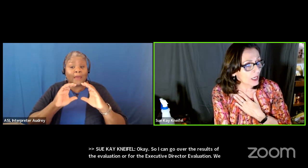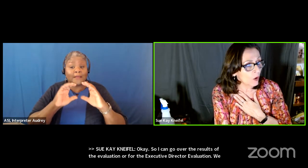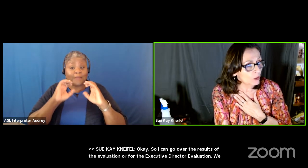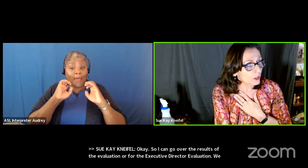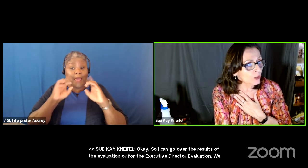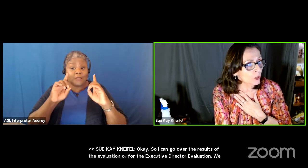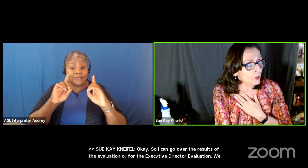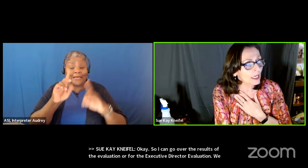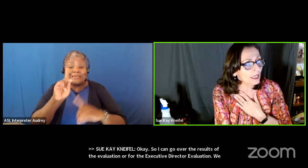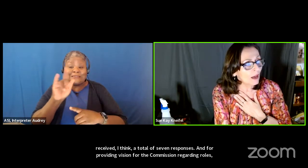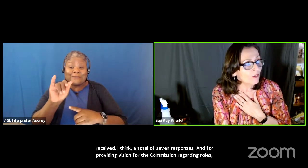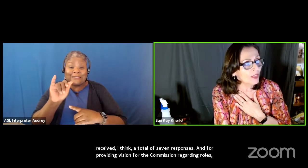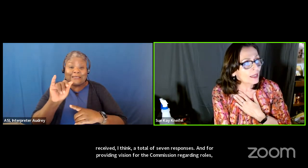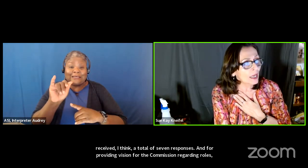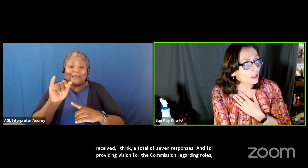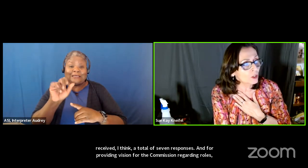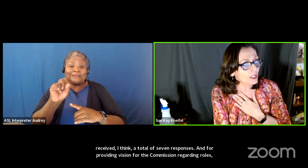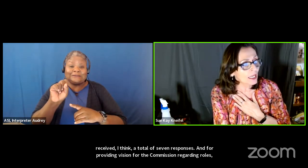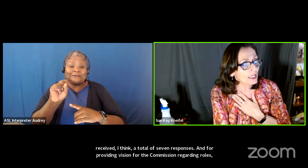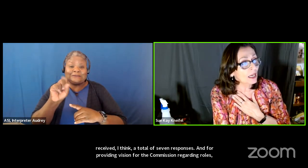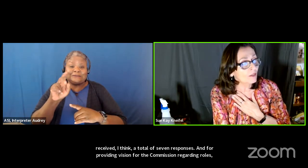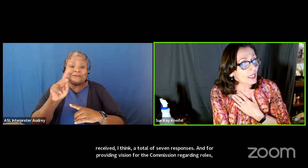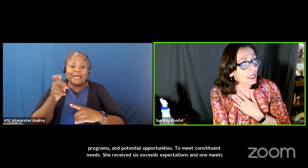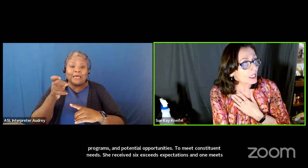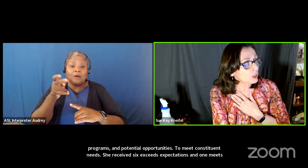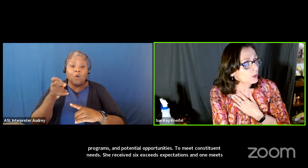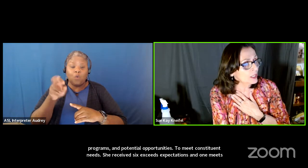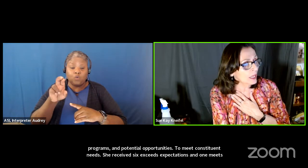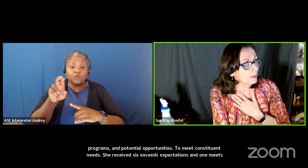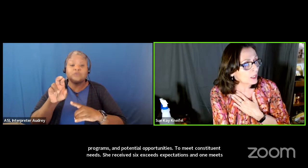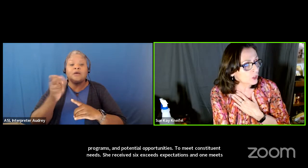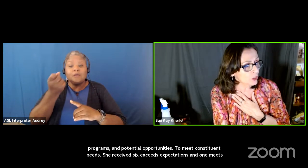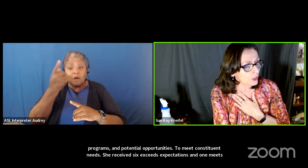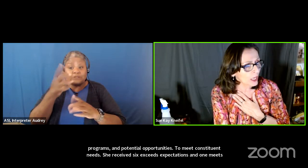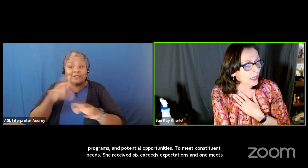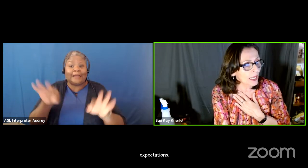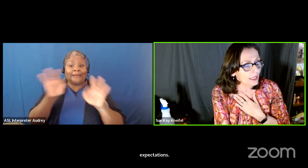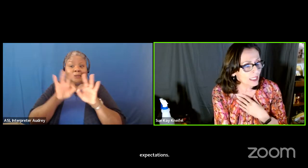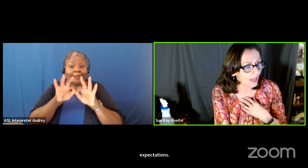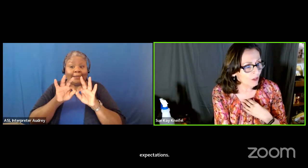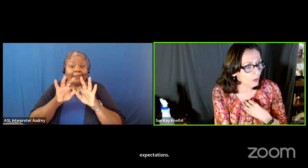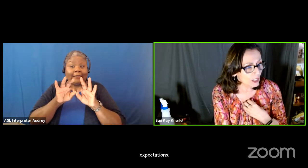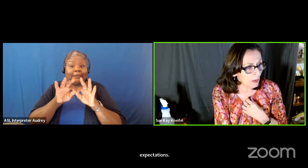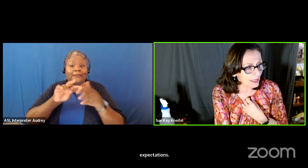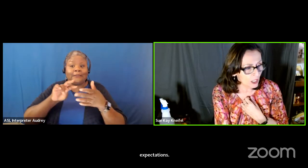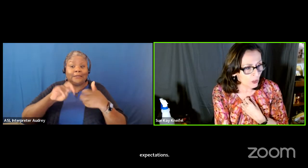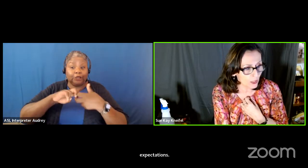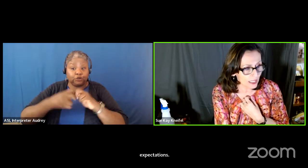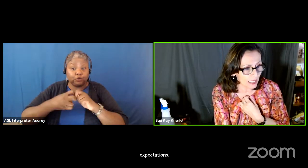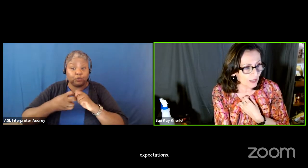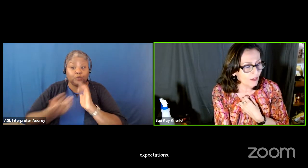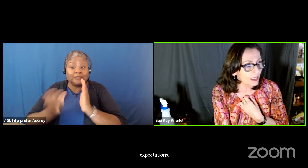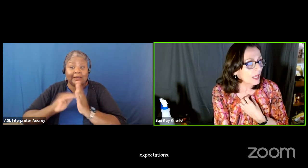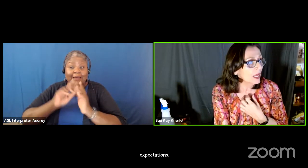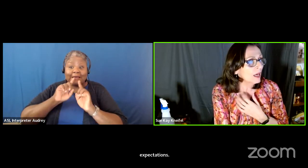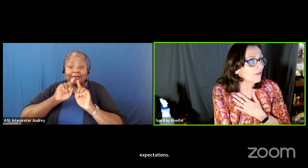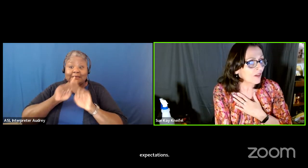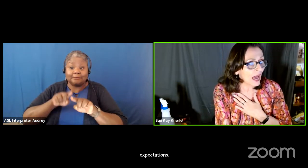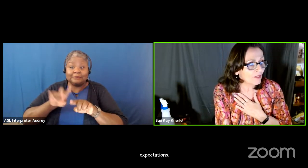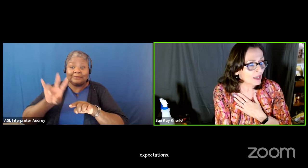key stakeholders early enough that understanding of key issues can be ensured. Again, 7 responses